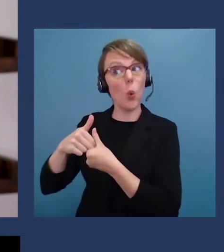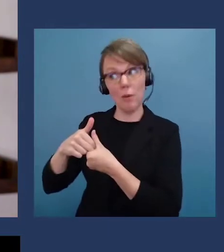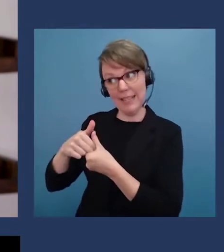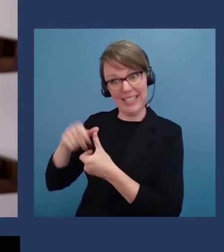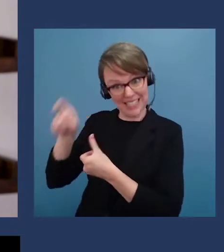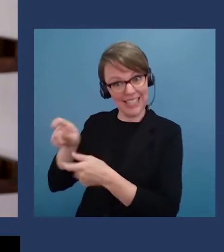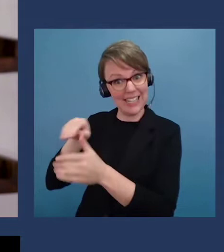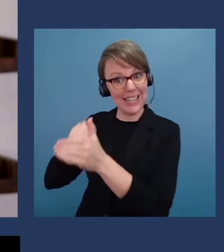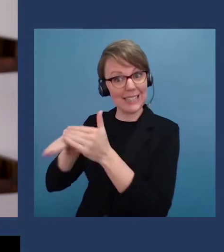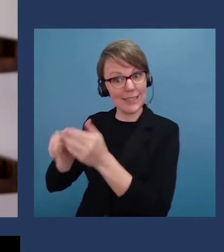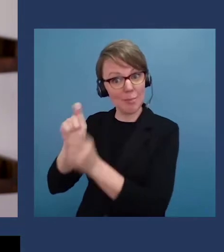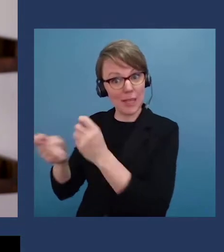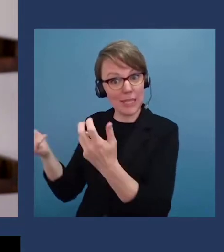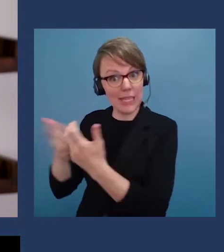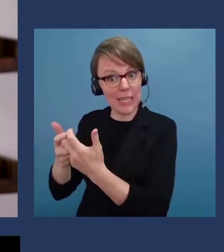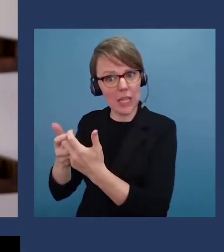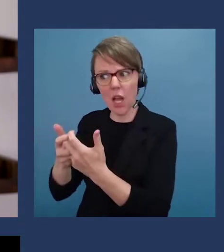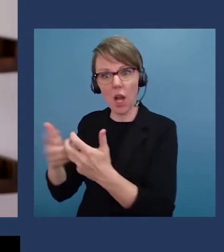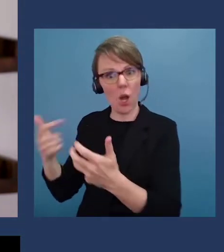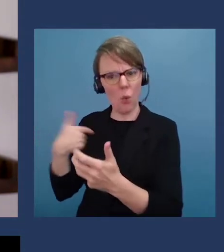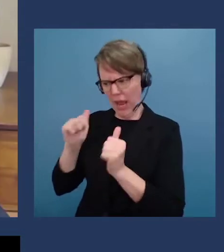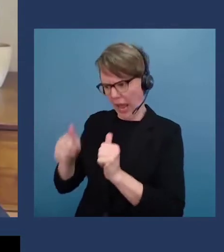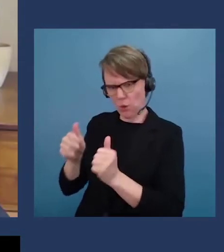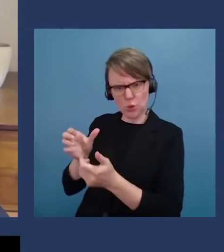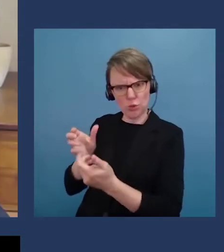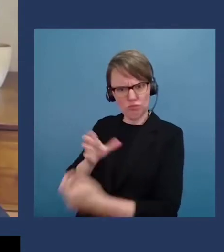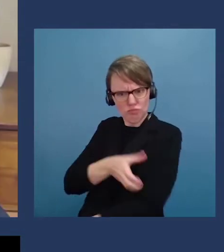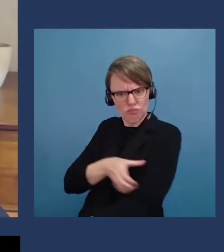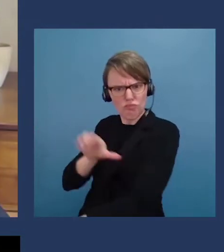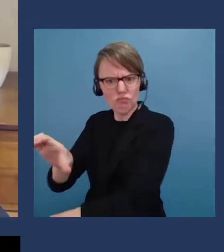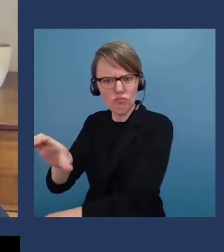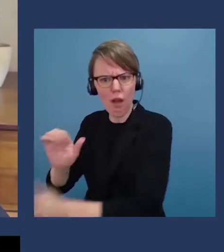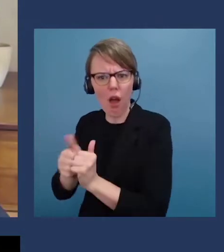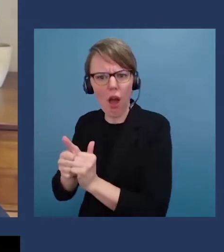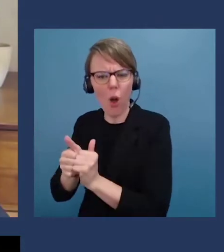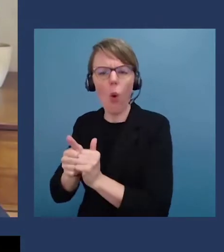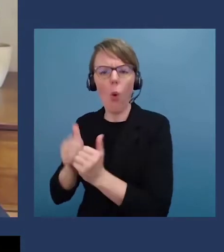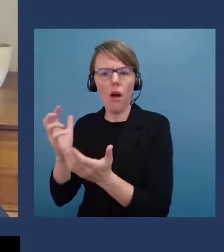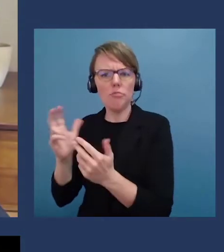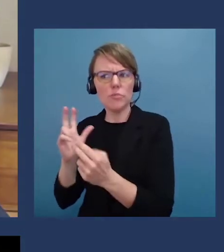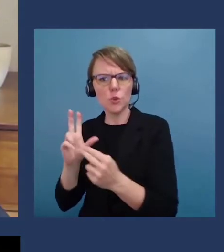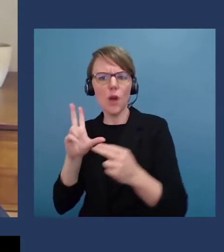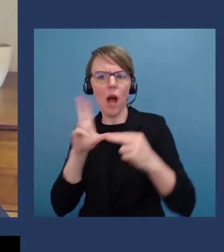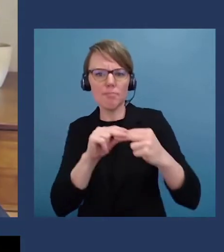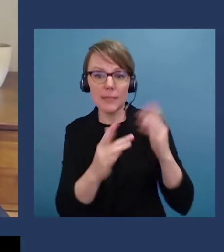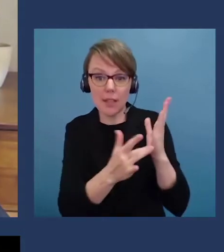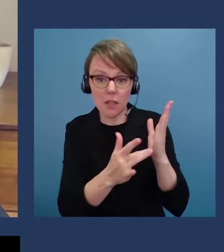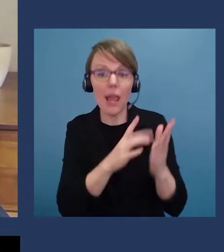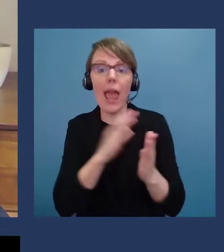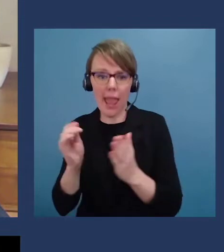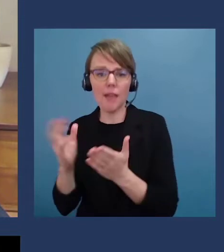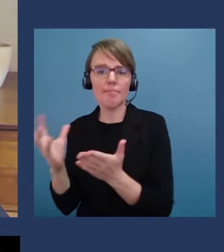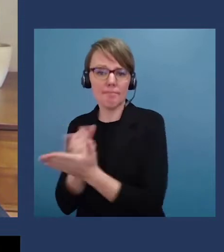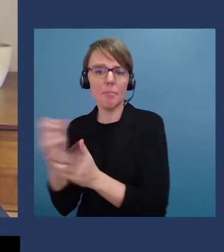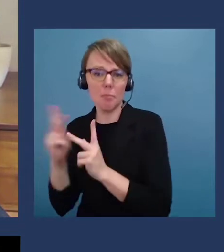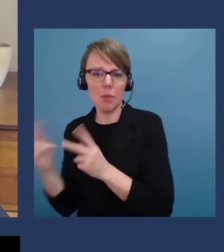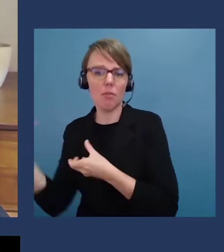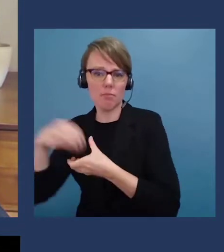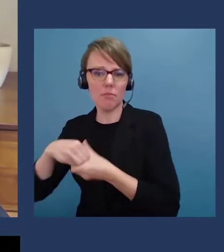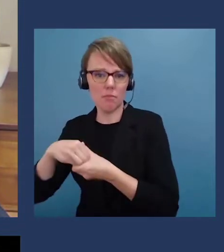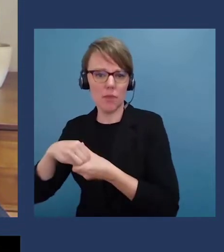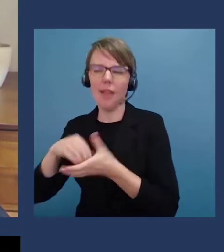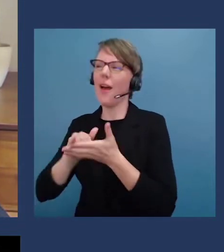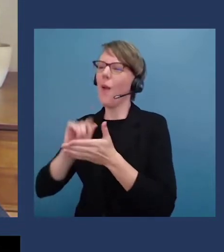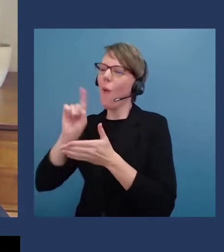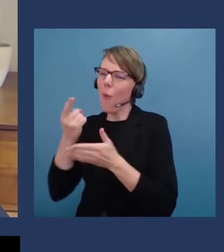make sure we are doing everything to make our software accessible. But really, we had to go one step beyond that.